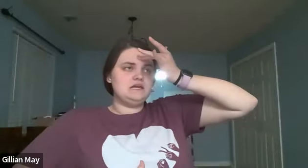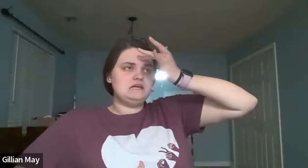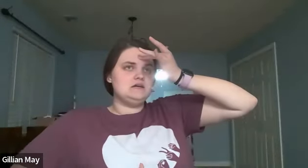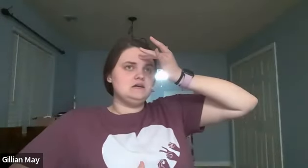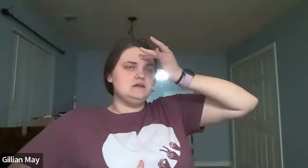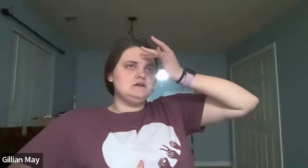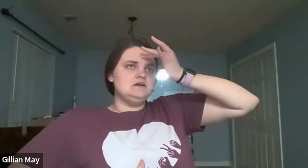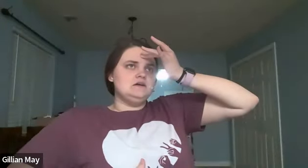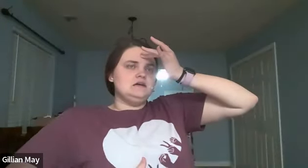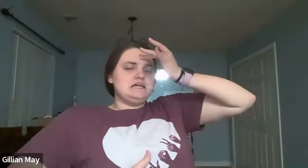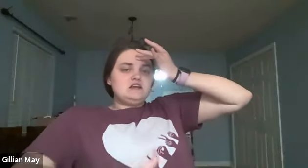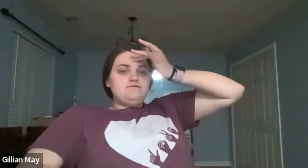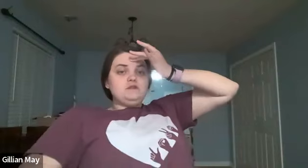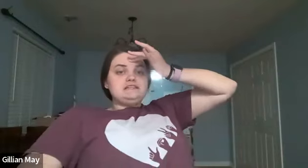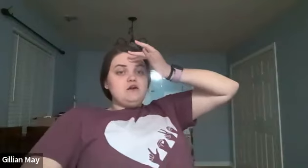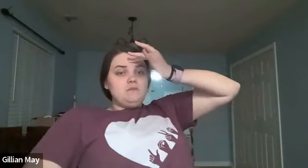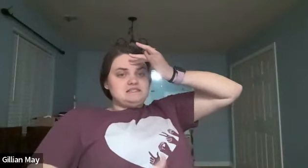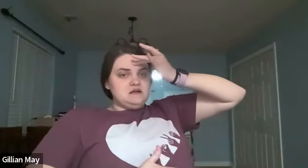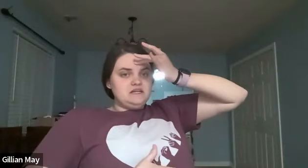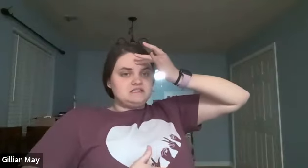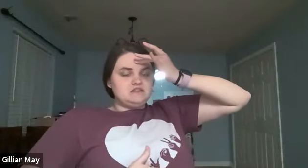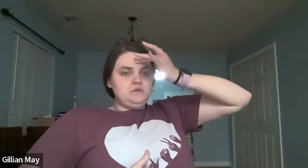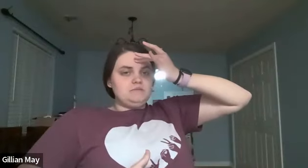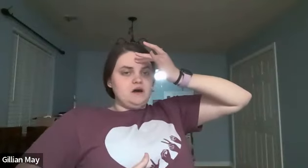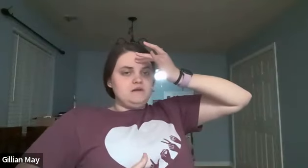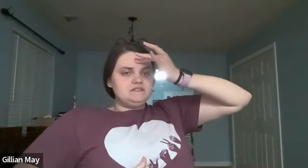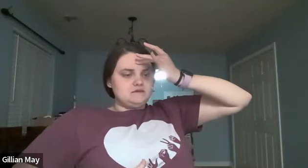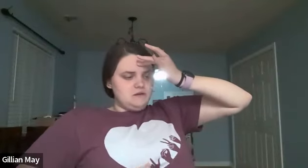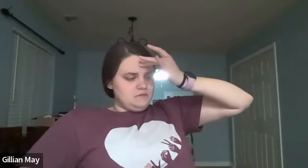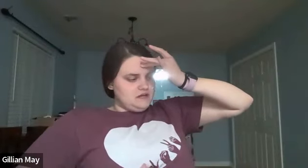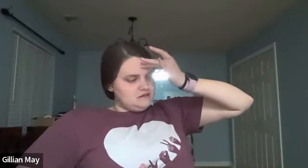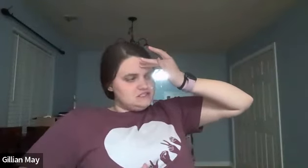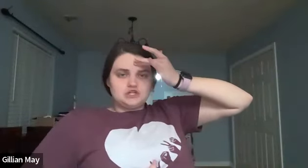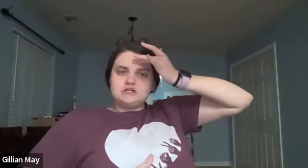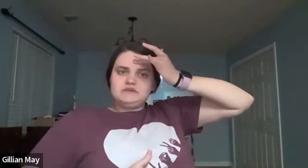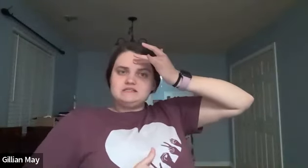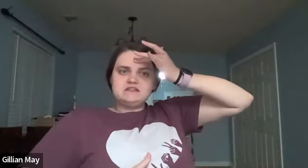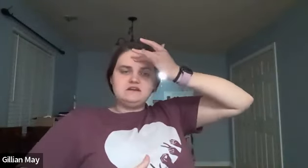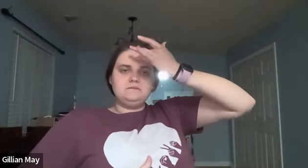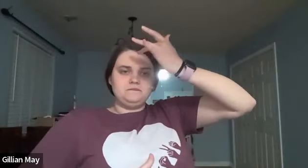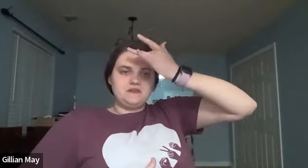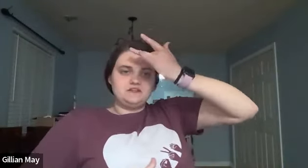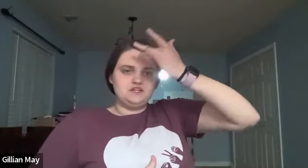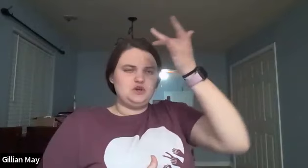like, it's not fully down on my stomach. It's a little bit above. It's like right where my sternum is, I think. And you go